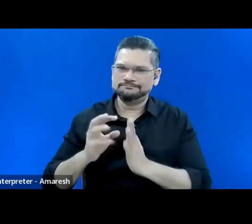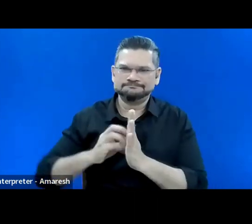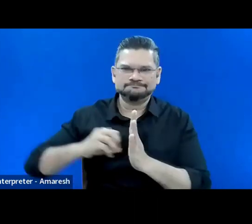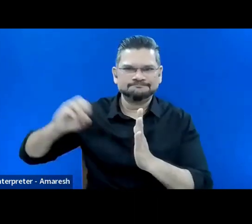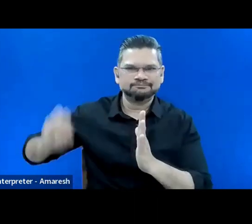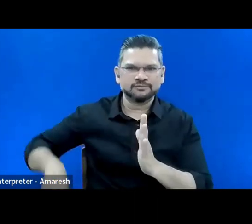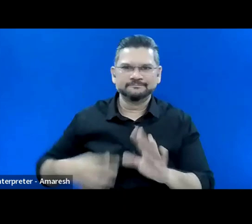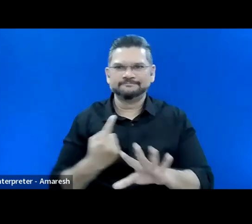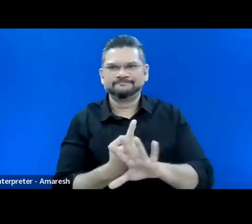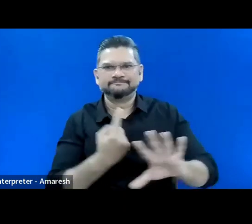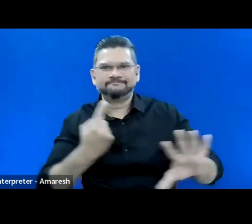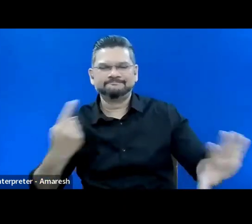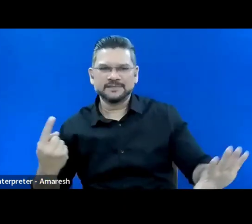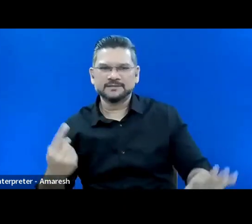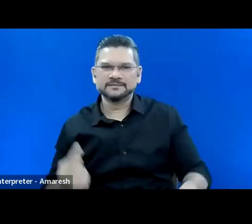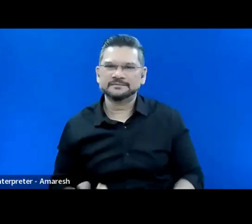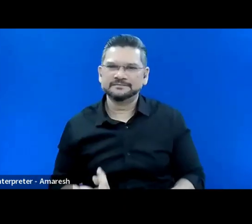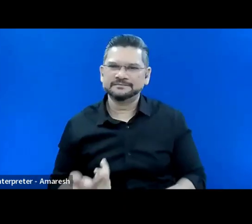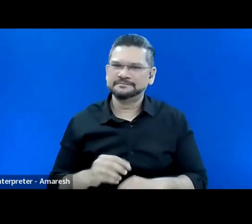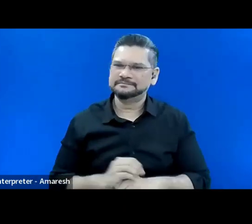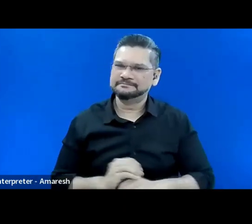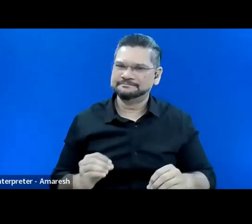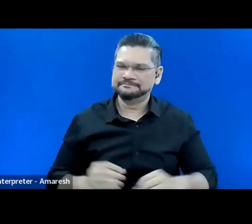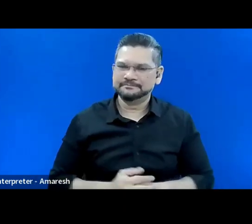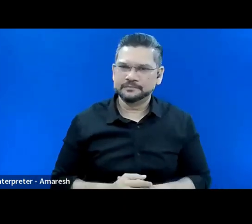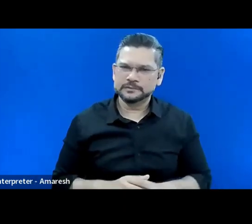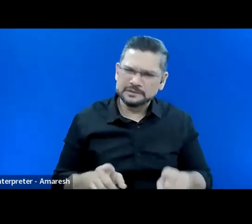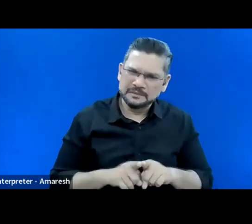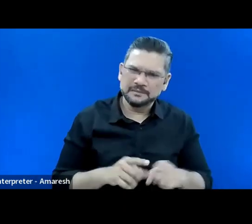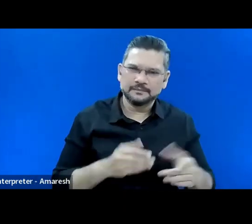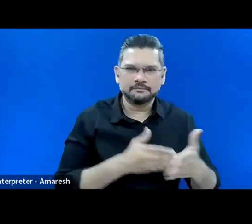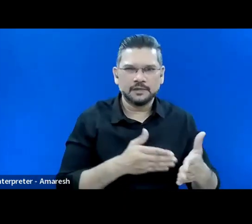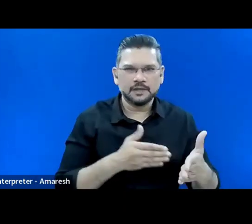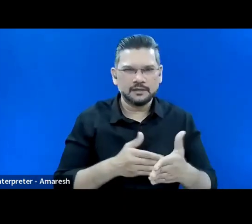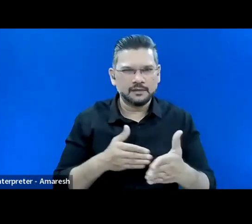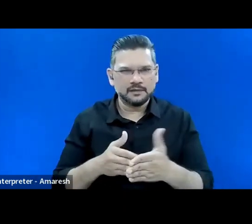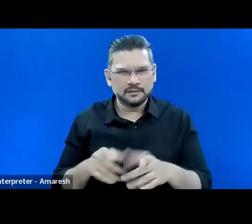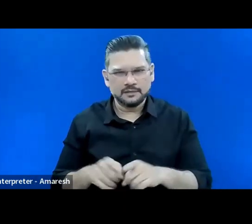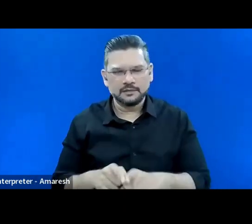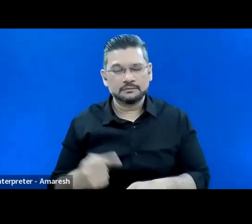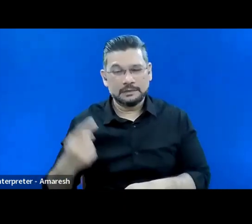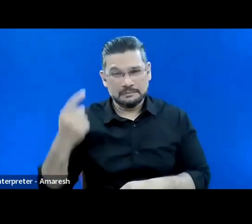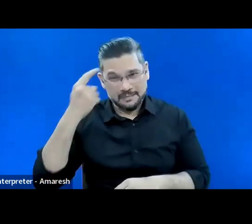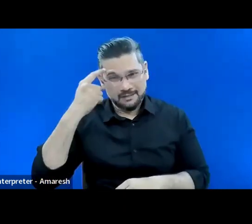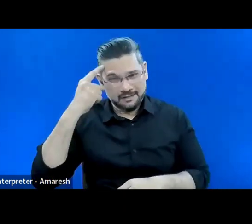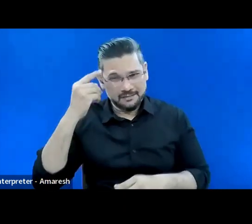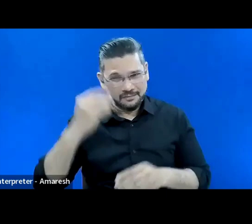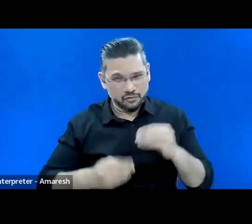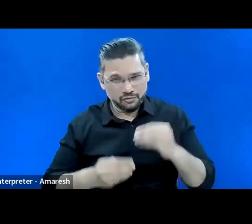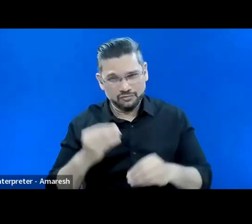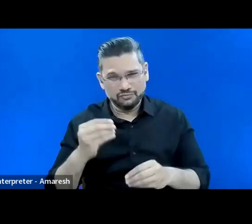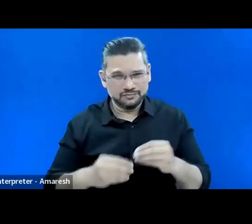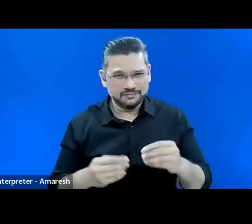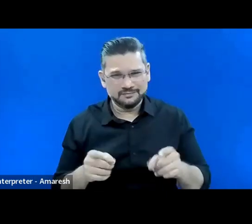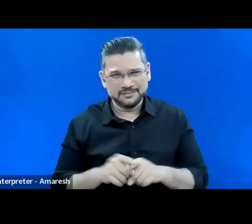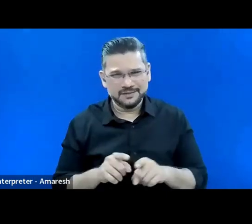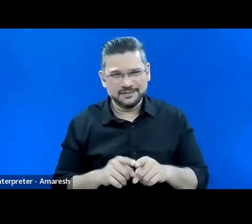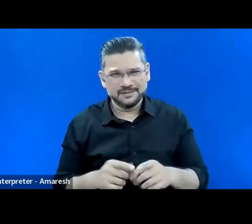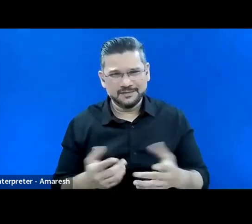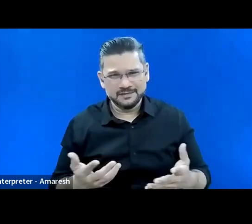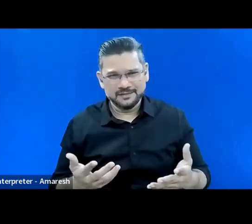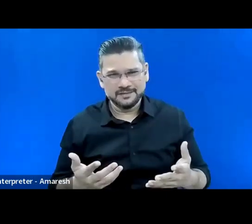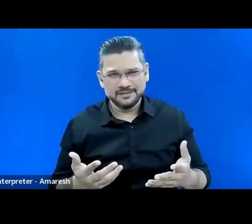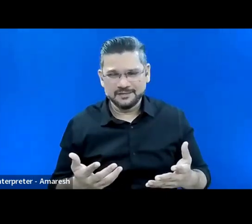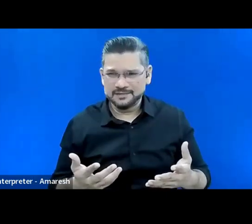There are normative, you know, barriers as well. So when we talk about mental issues being interpreted as incomplete stories, I like to say, you know,